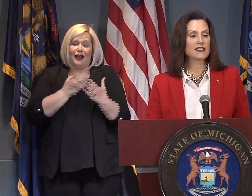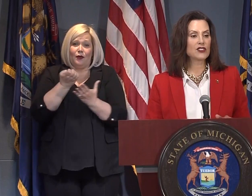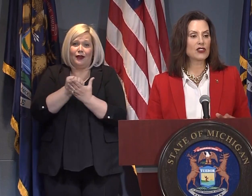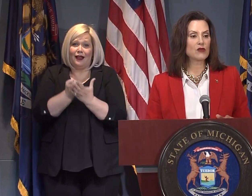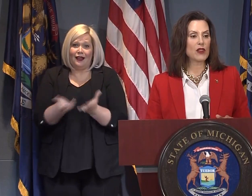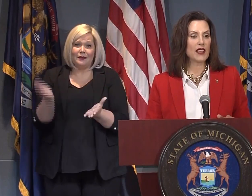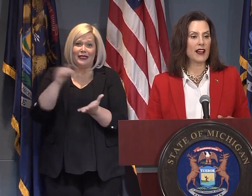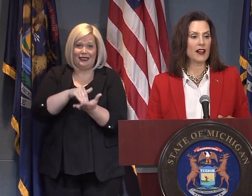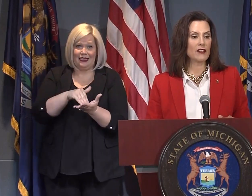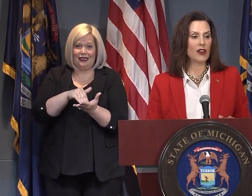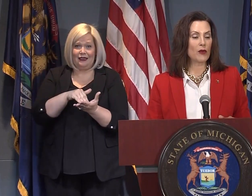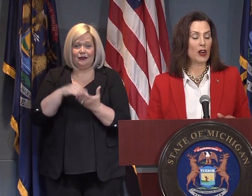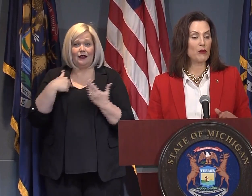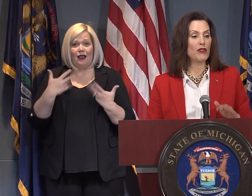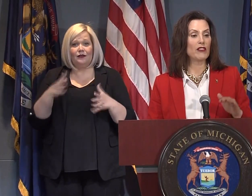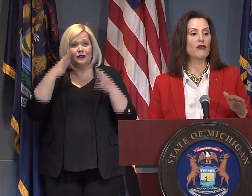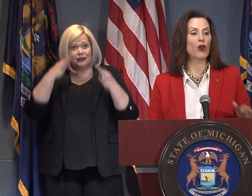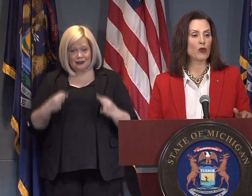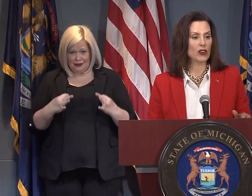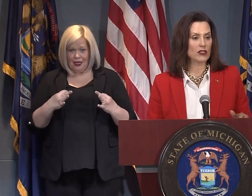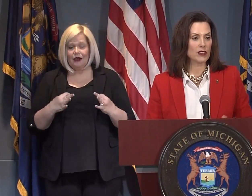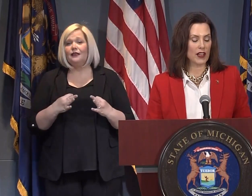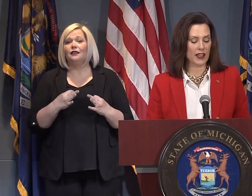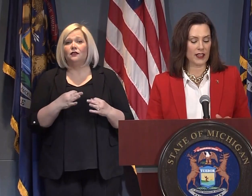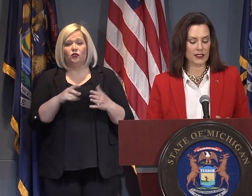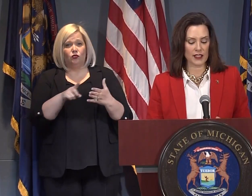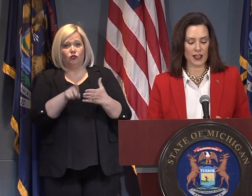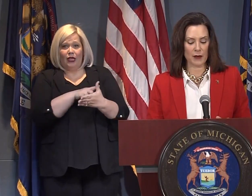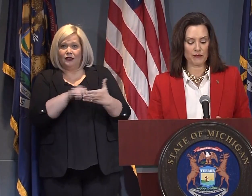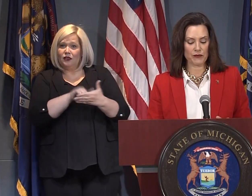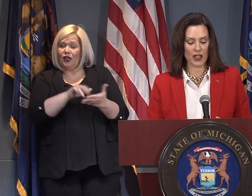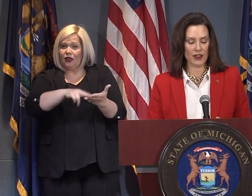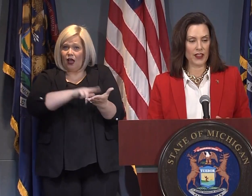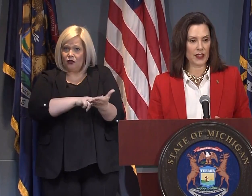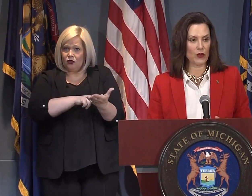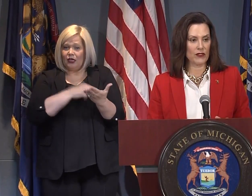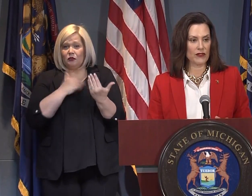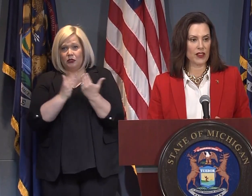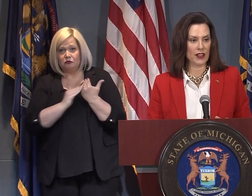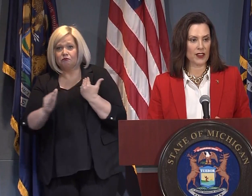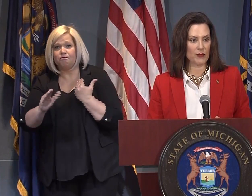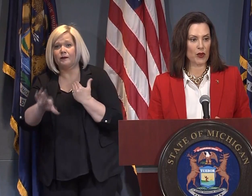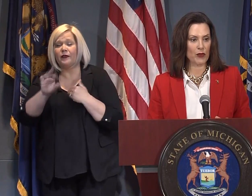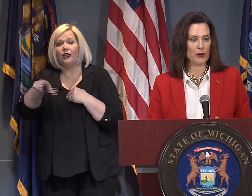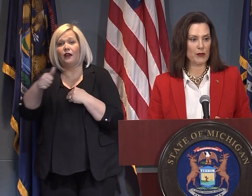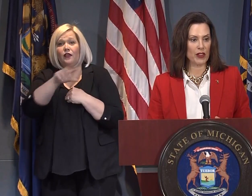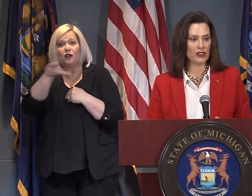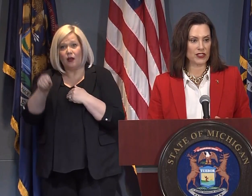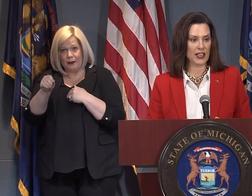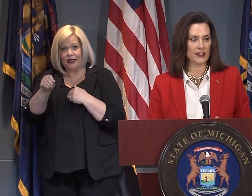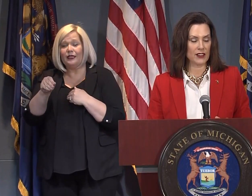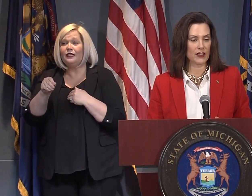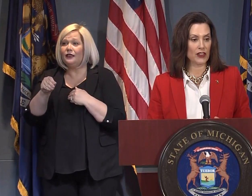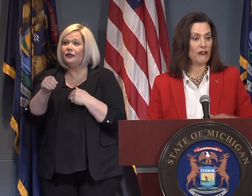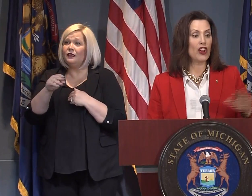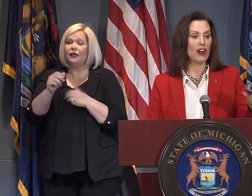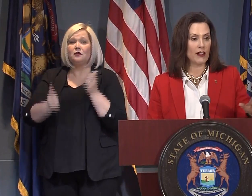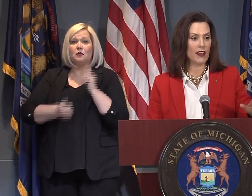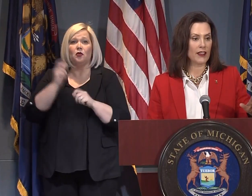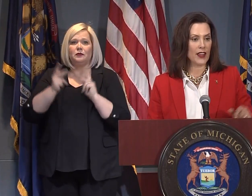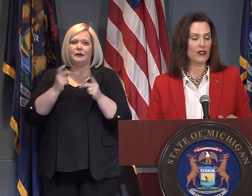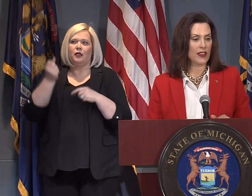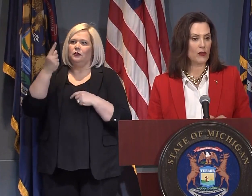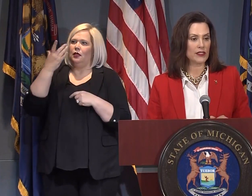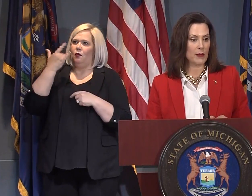that decision. We are moving forward, and I think that the appropriate people understand the